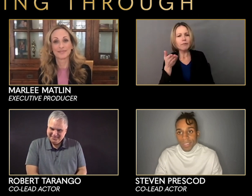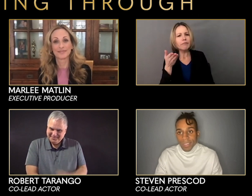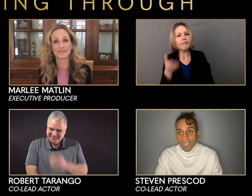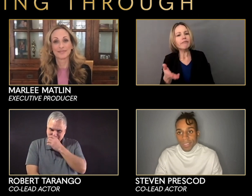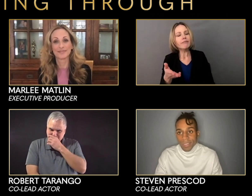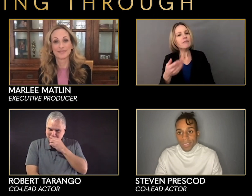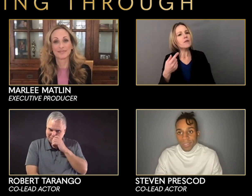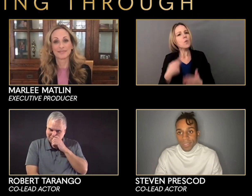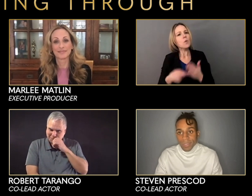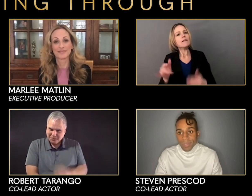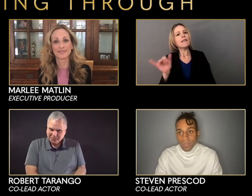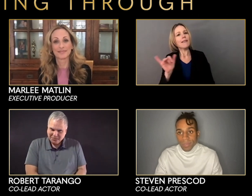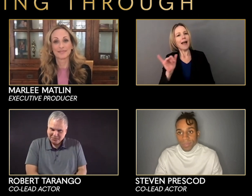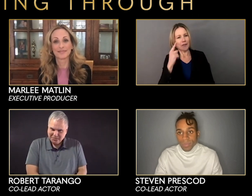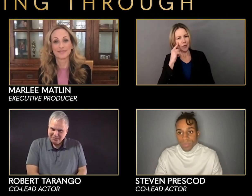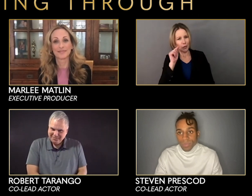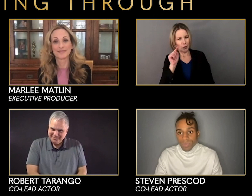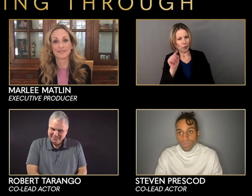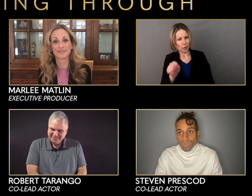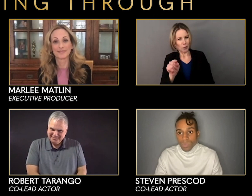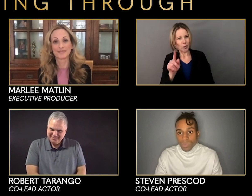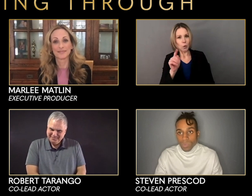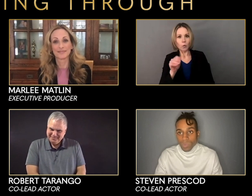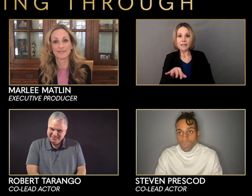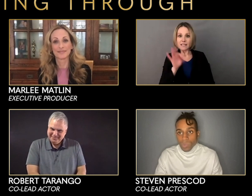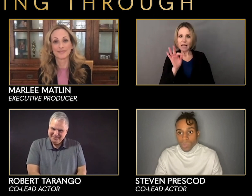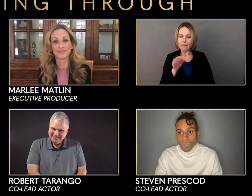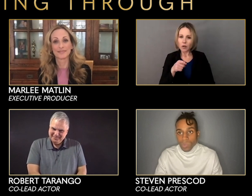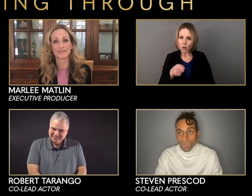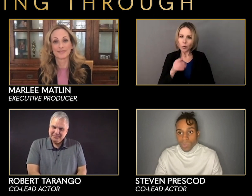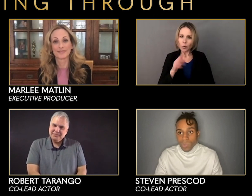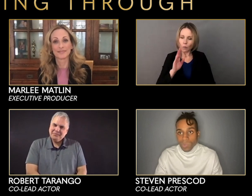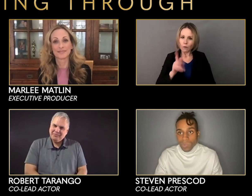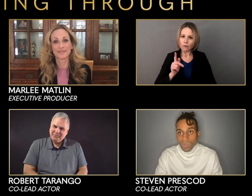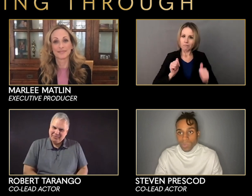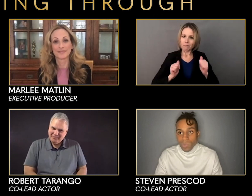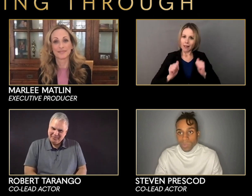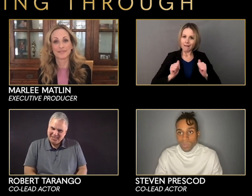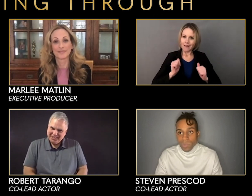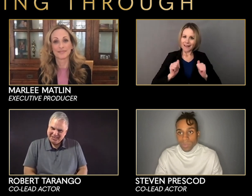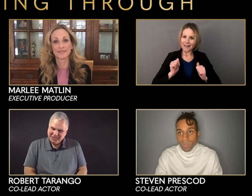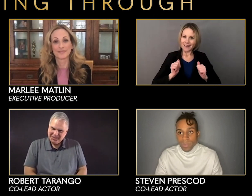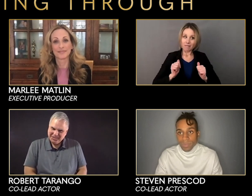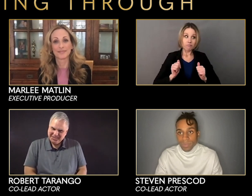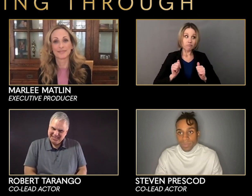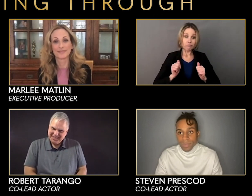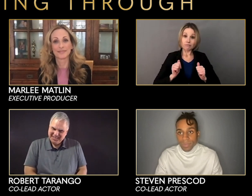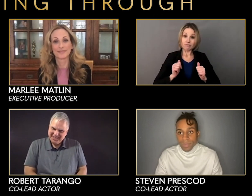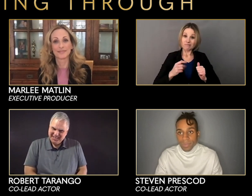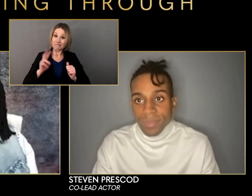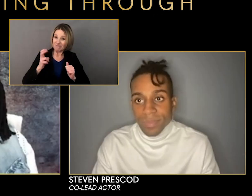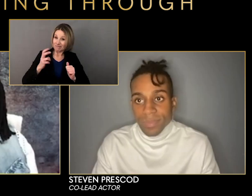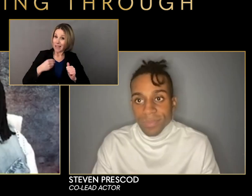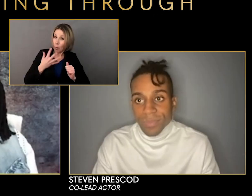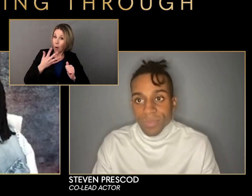it like to discover that you were going to be playing what ostensibly was a white guy?